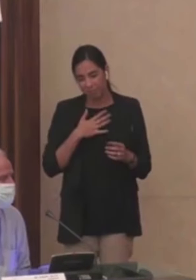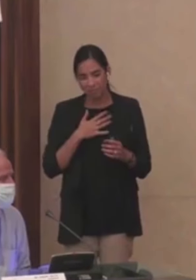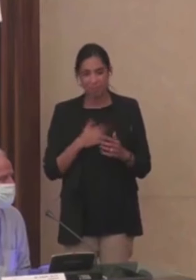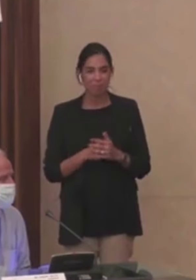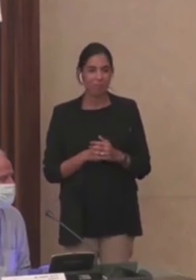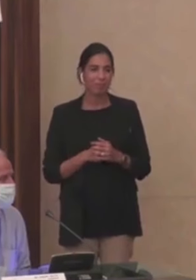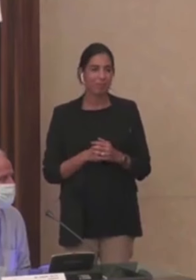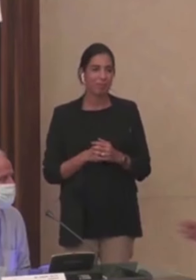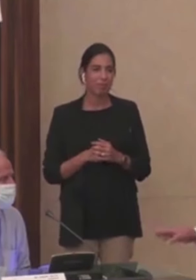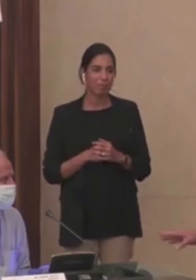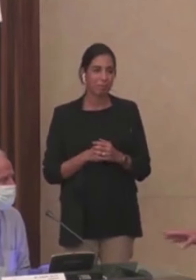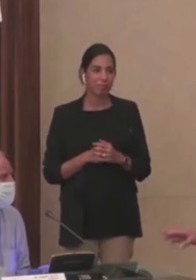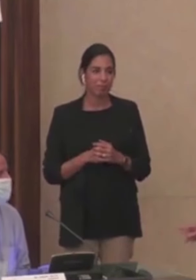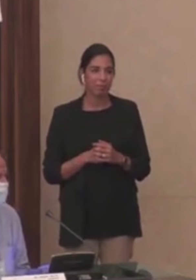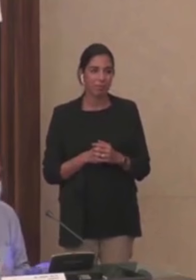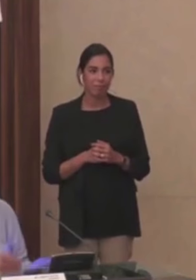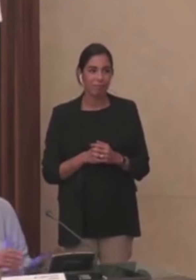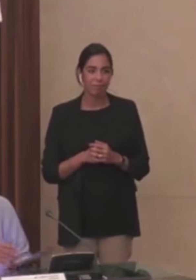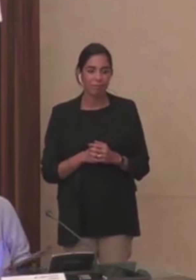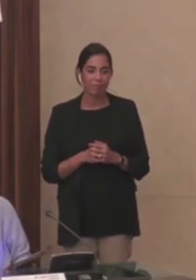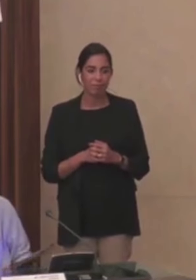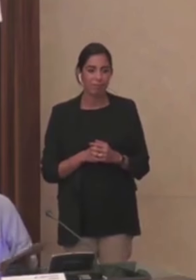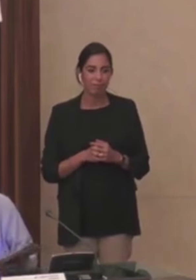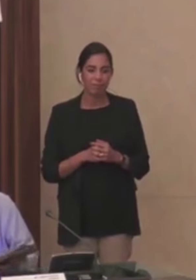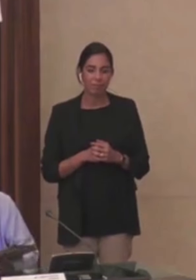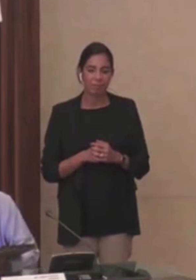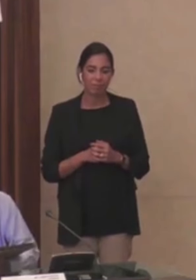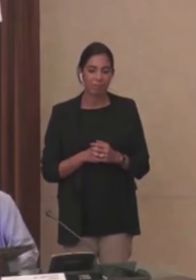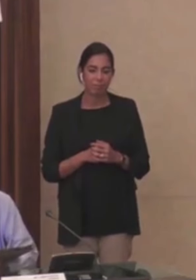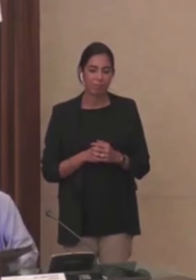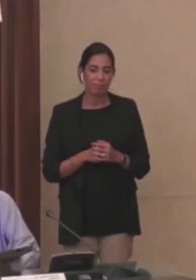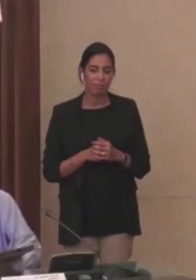not true, but anyway.